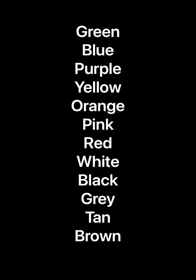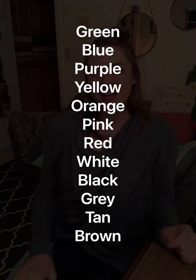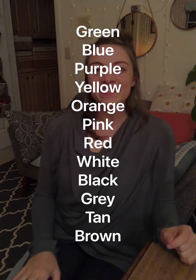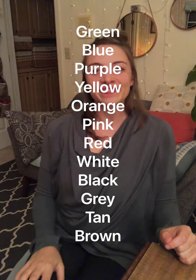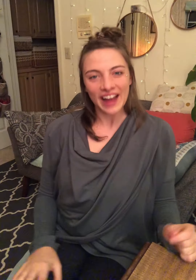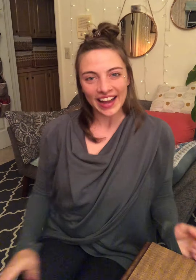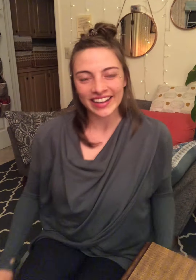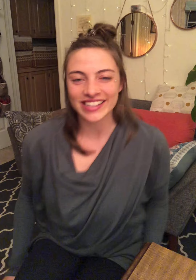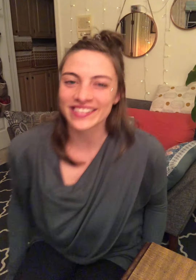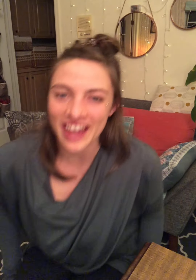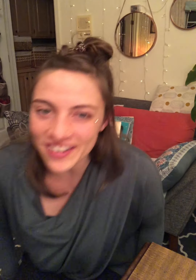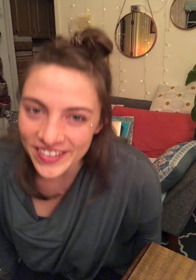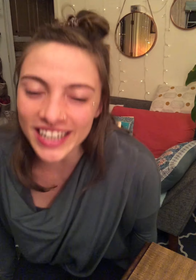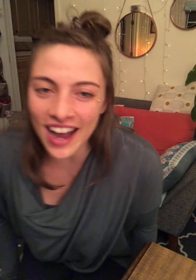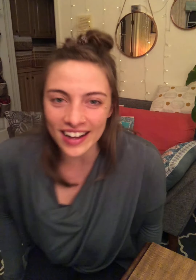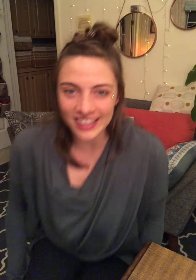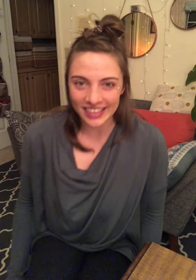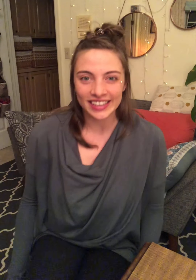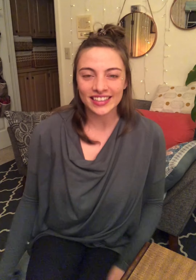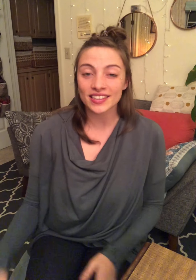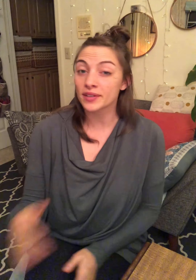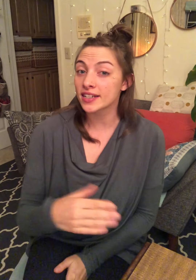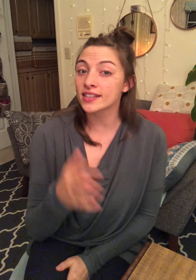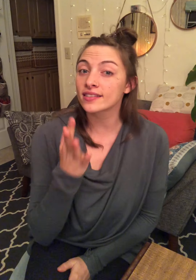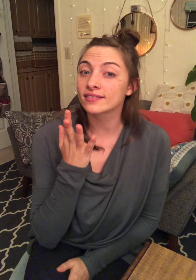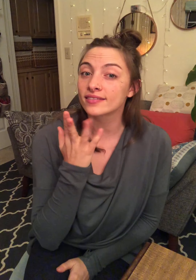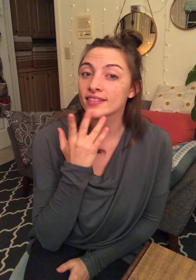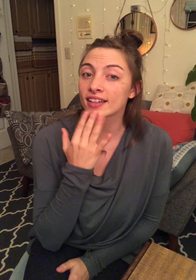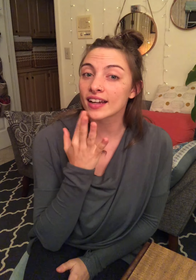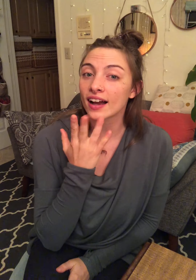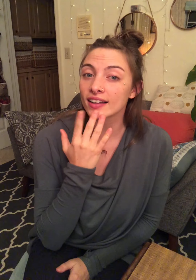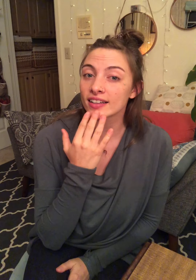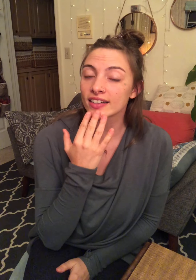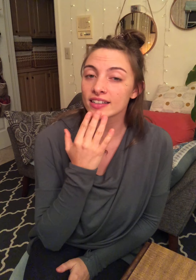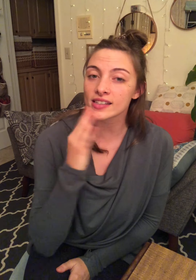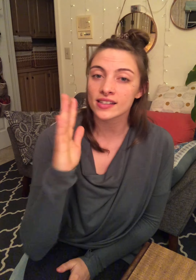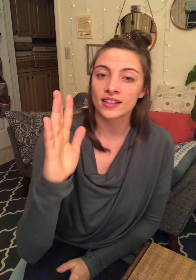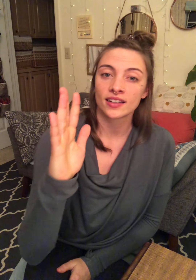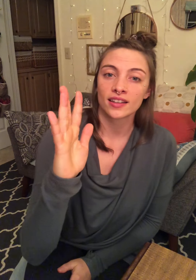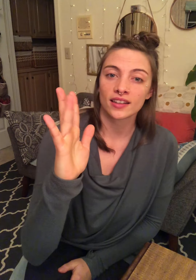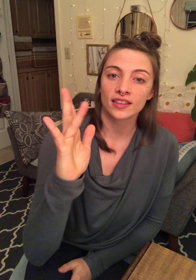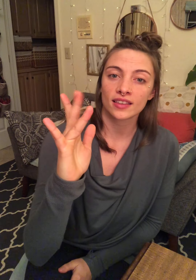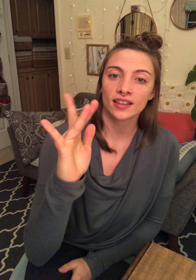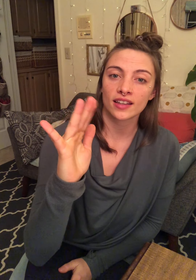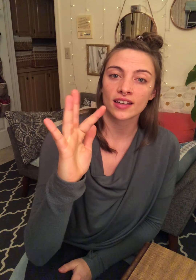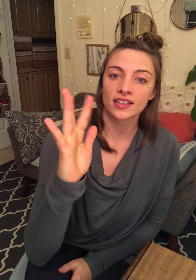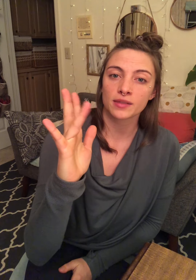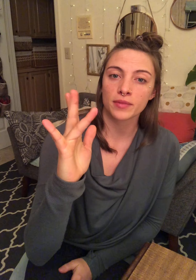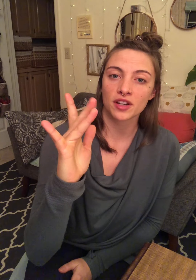All right, so now for colors, which is colors. These middle